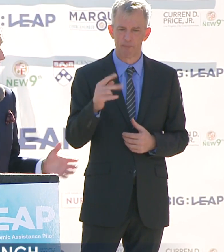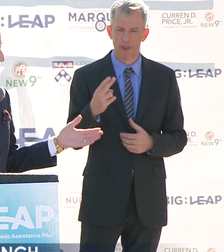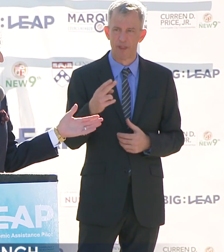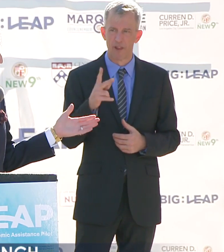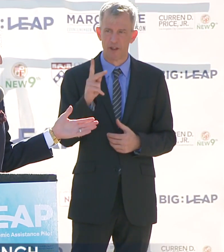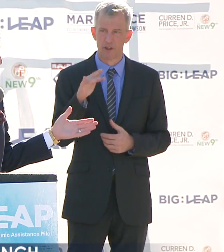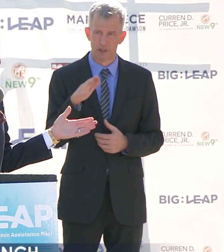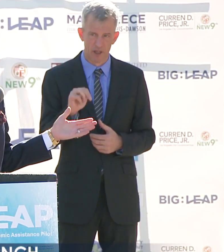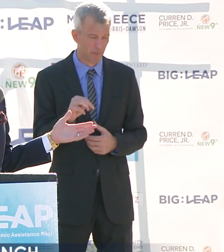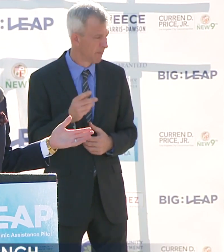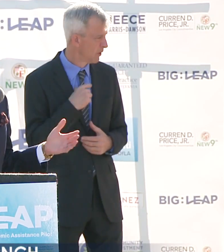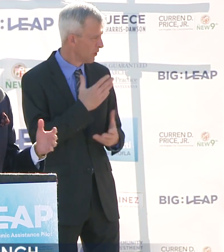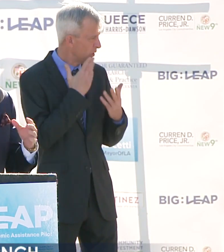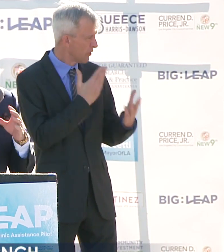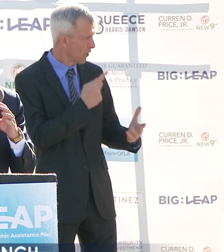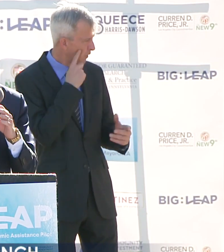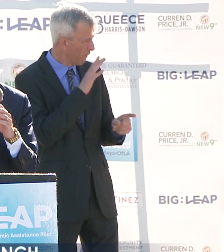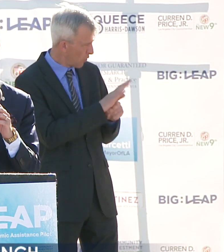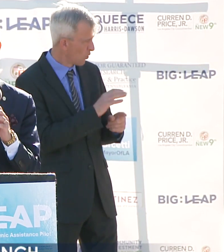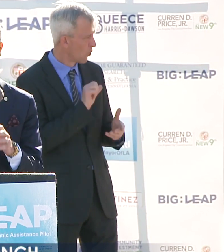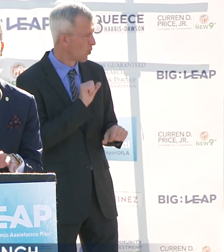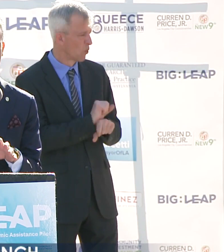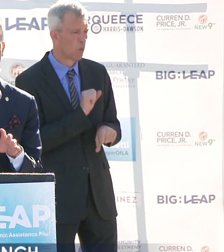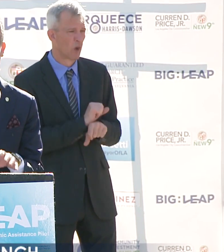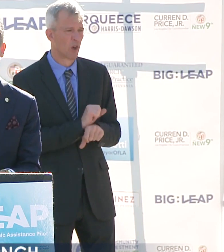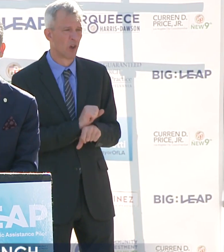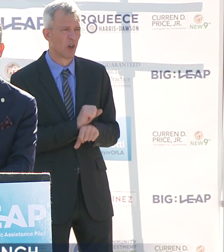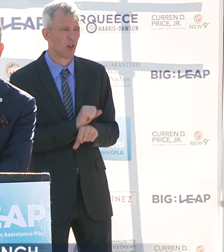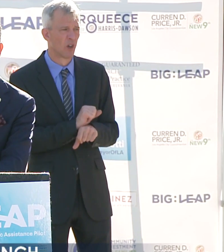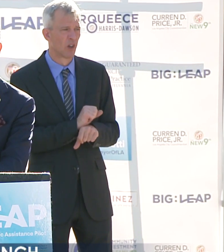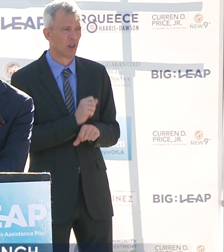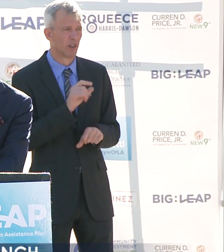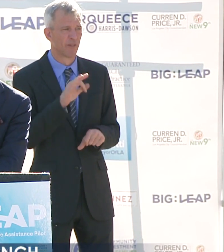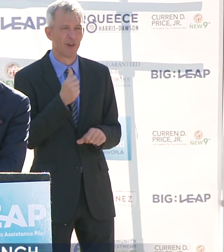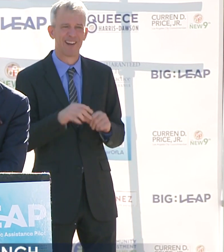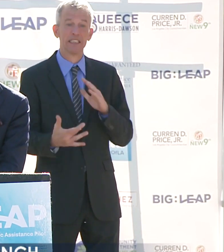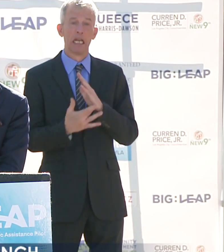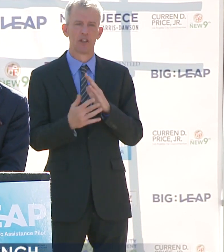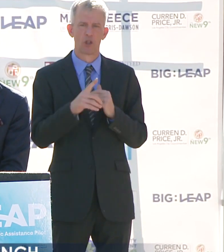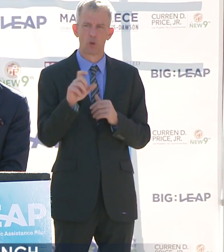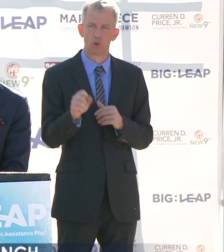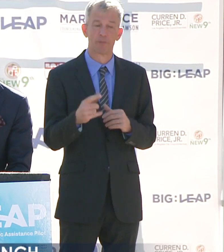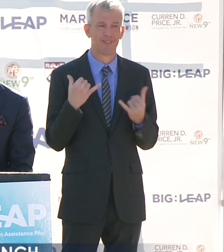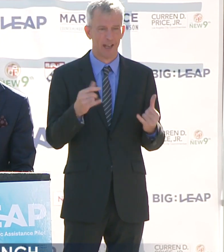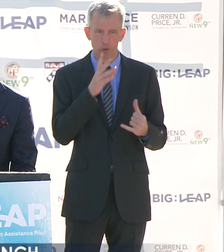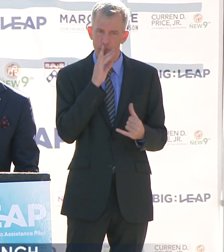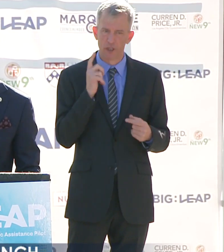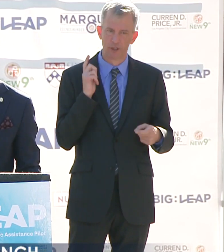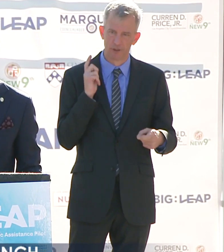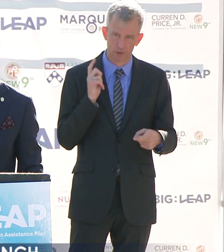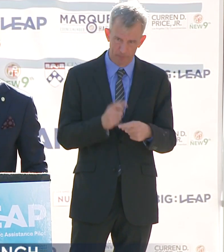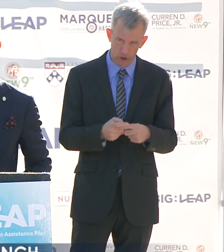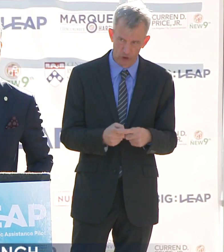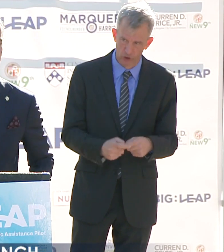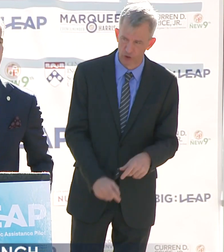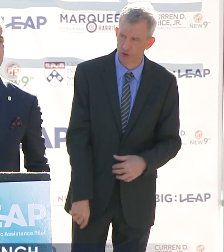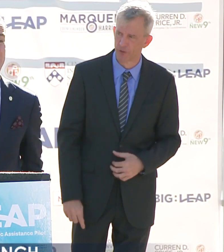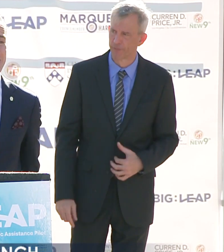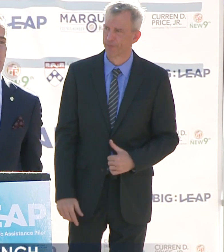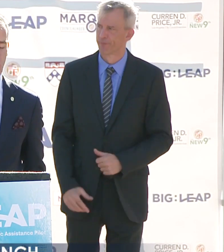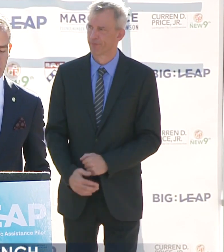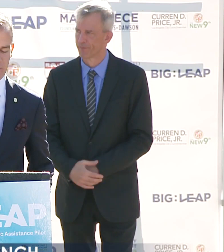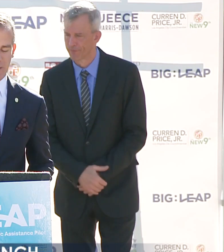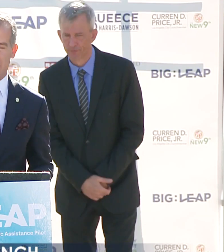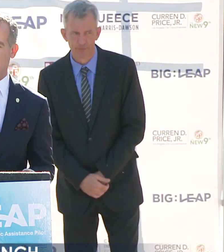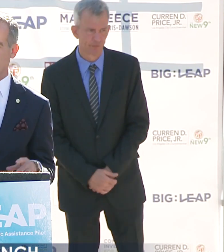here. And I want to thank you for your great work and the work you'll do if there's any technical questions. But también en español, yo quiero decir unas palabras. Muy buenos